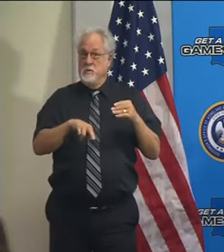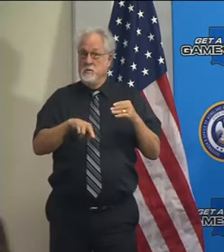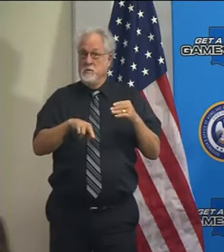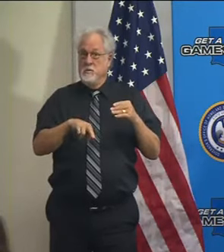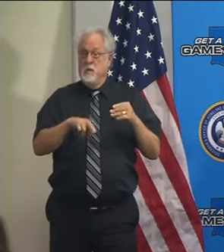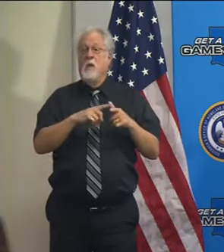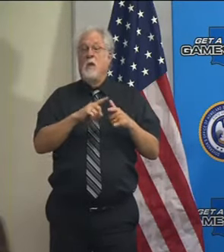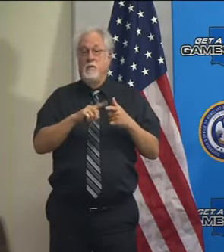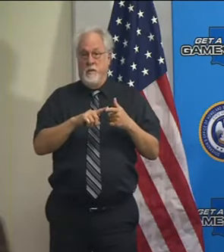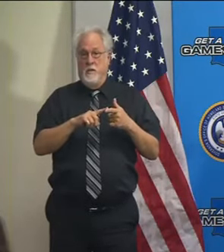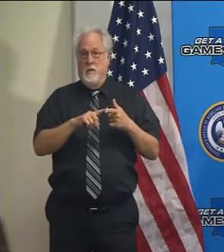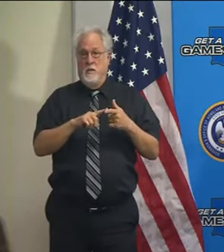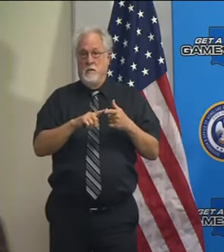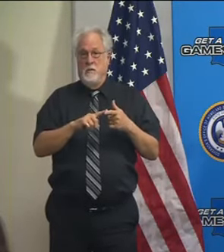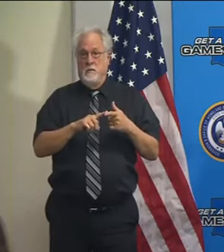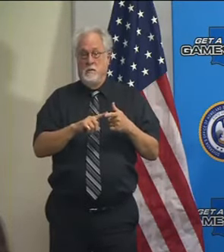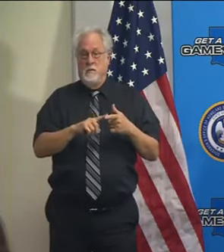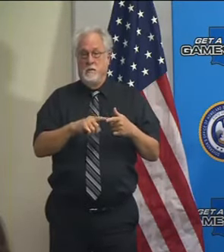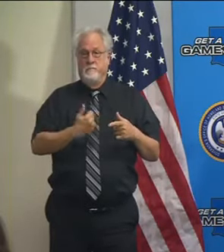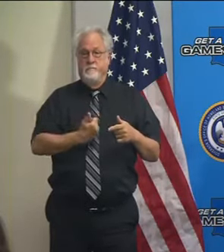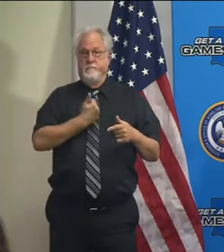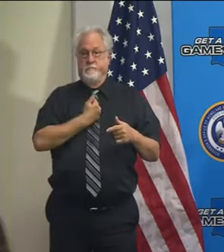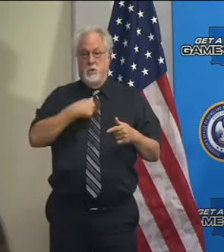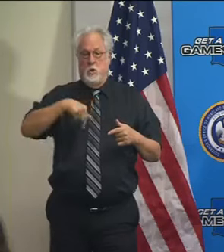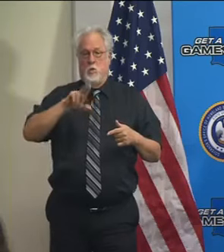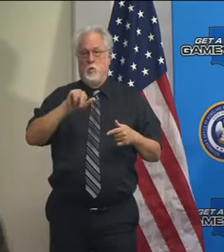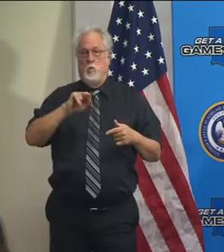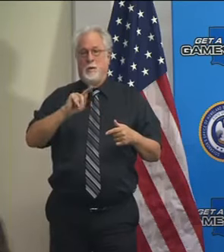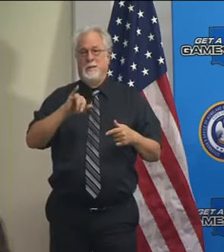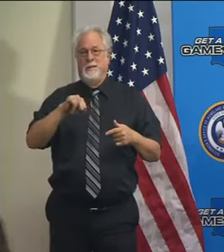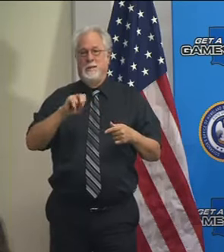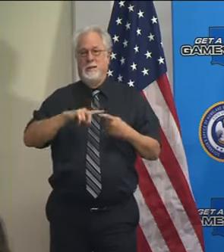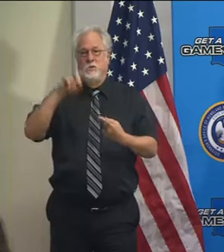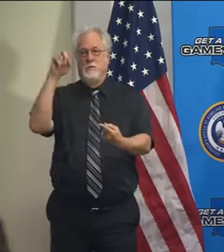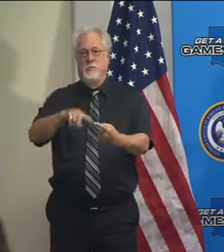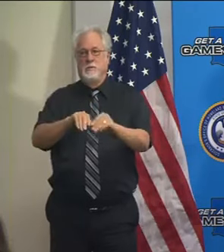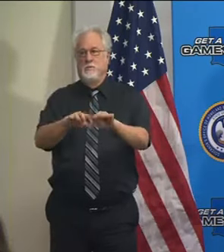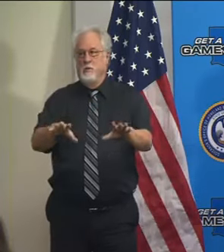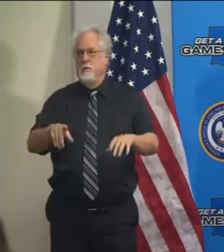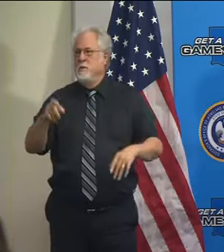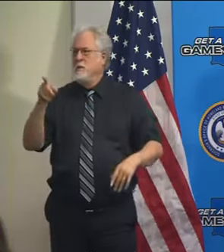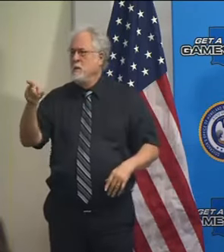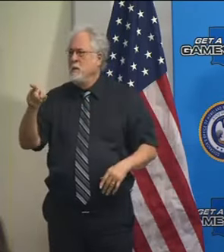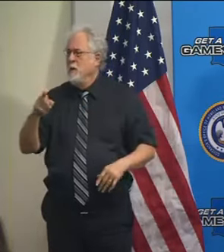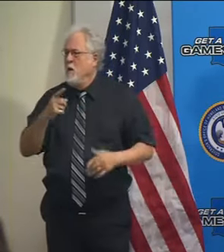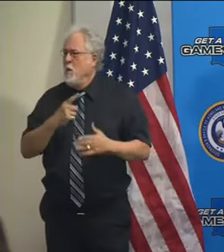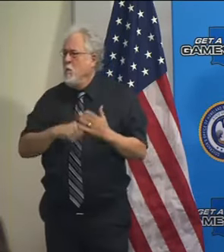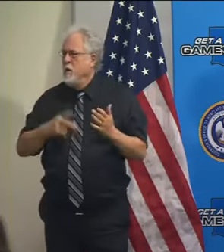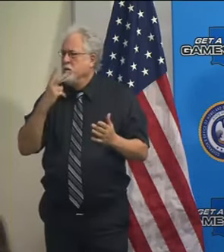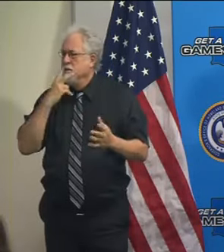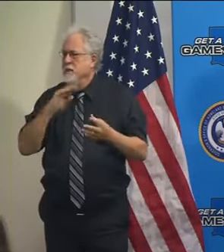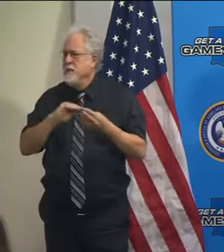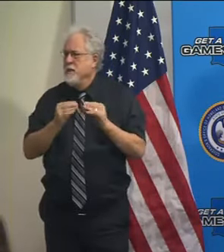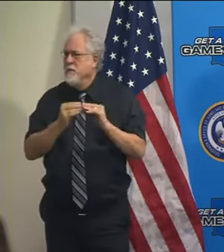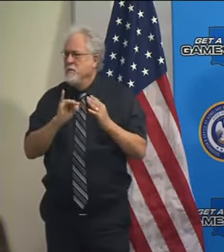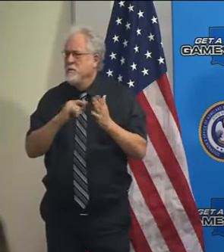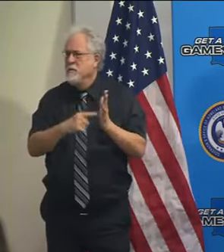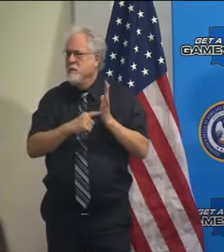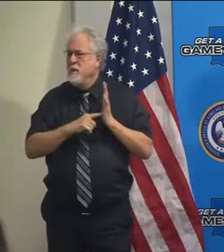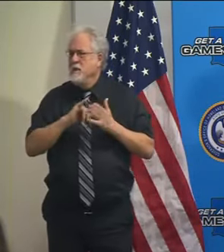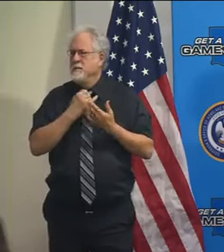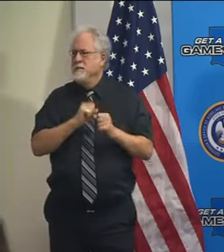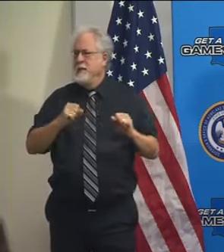that they then properly isolate to minimize the spread. Yes, sir. What did you guys see in the coronavirus numbers that indicated it would be